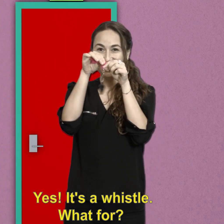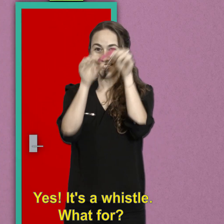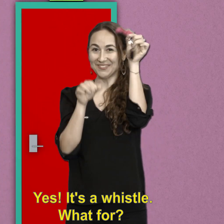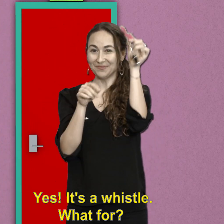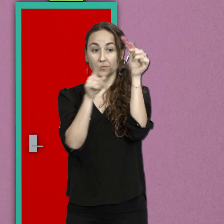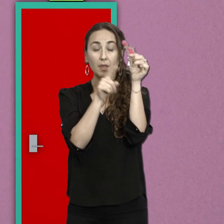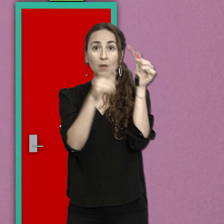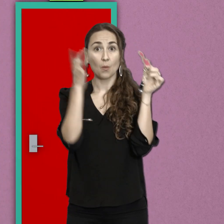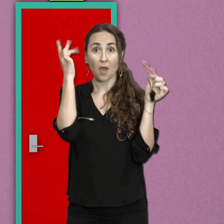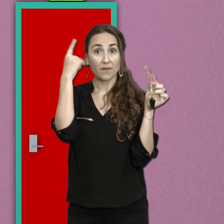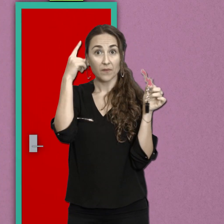What for?